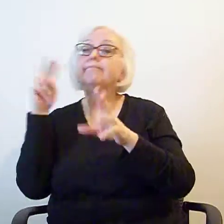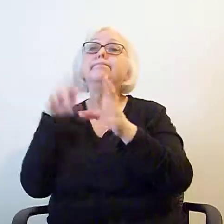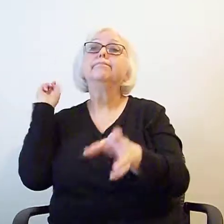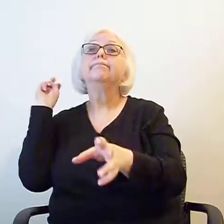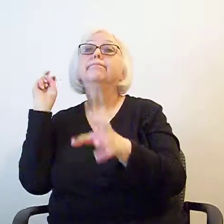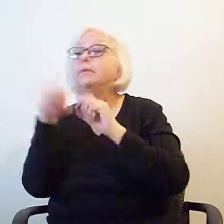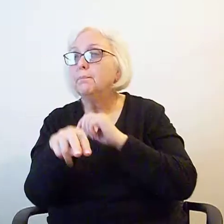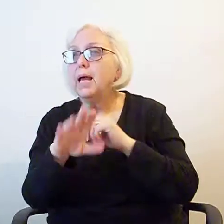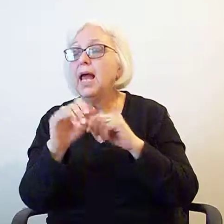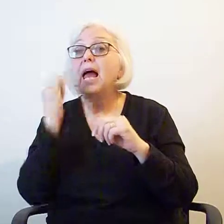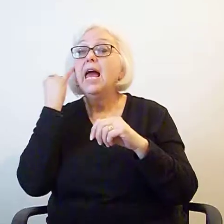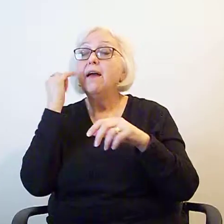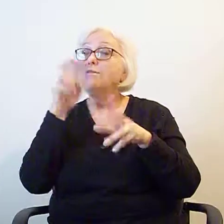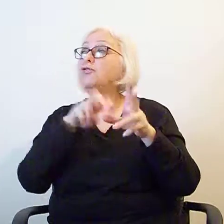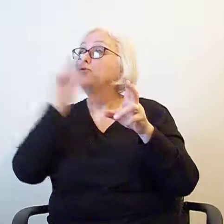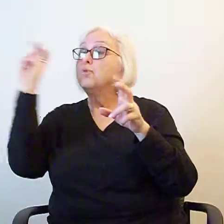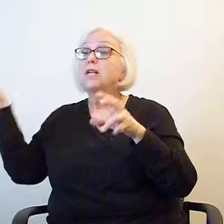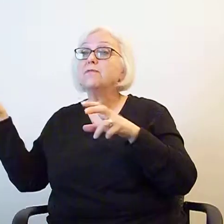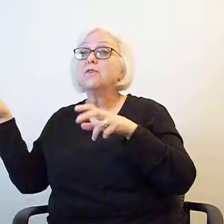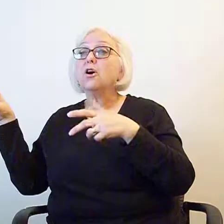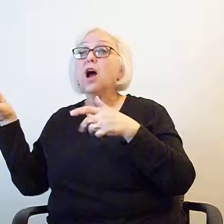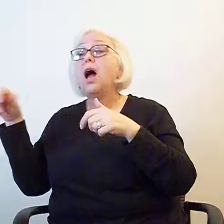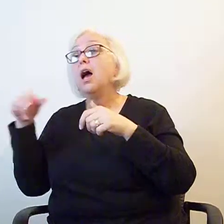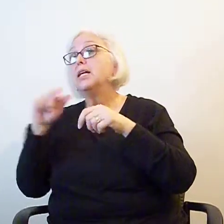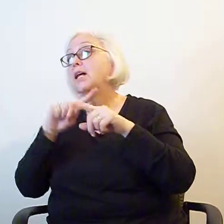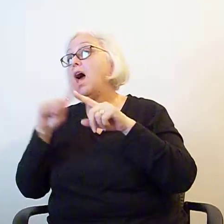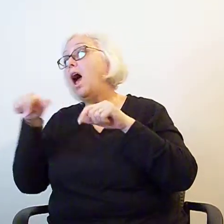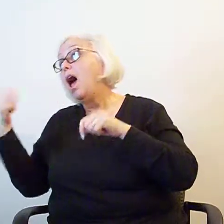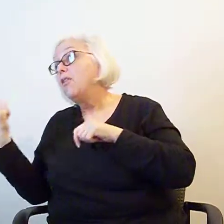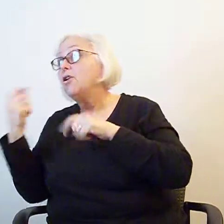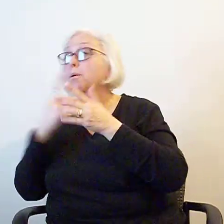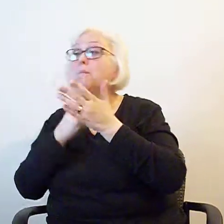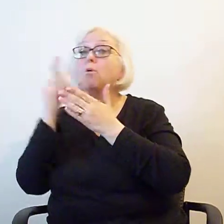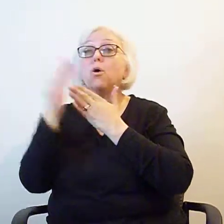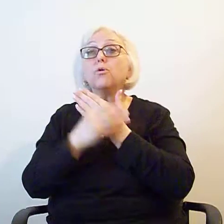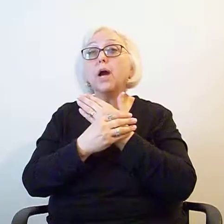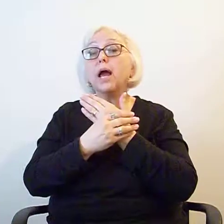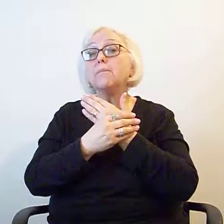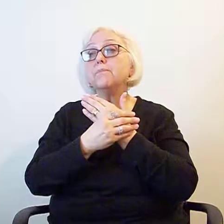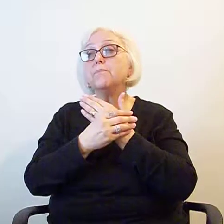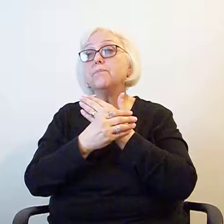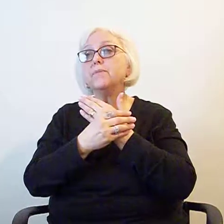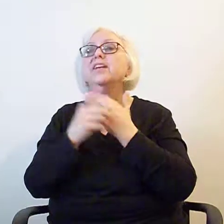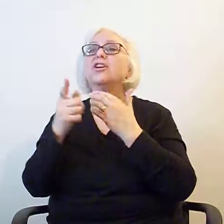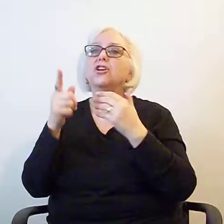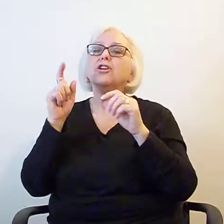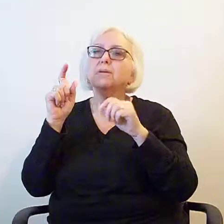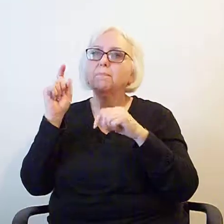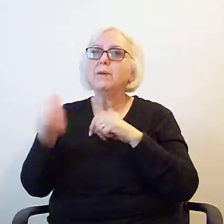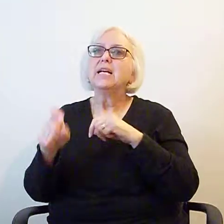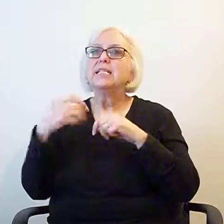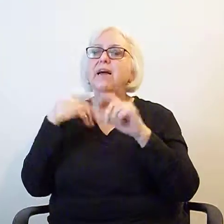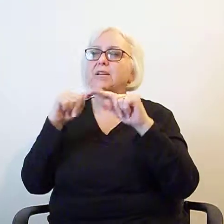If you transfer to a different program, you need to have a team meeting.